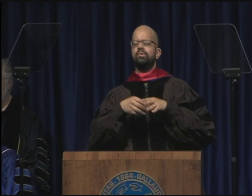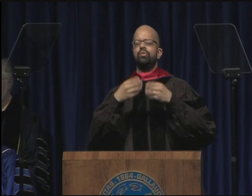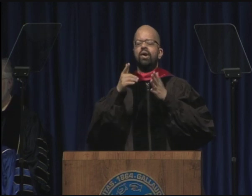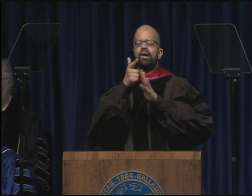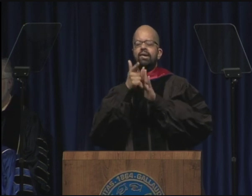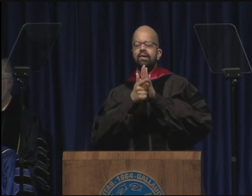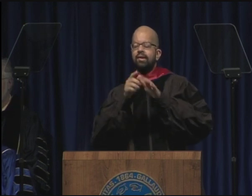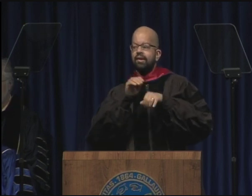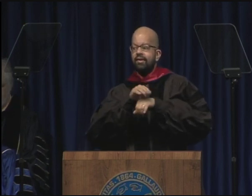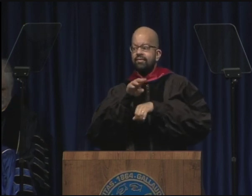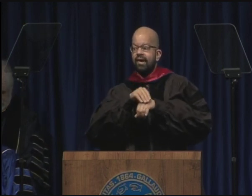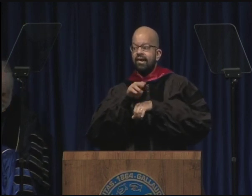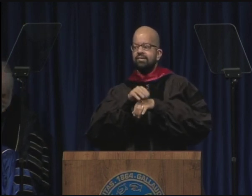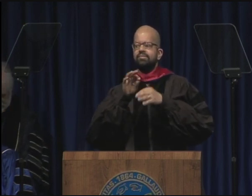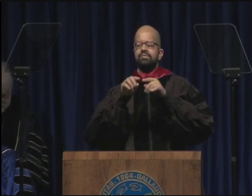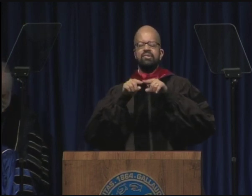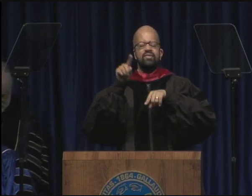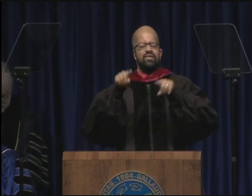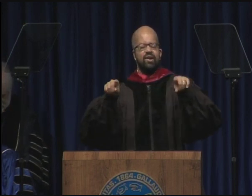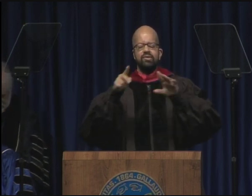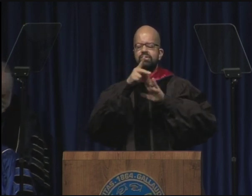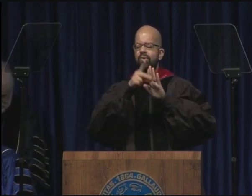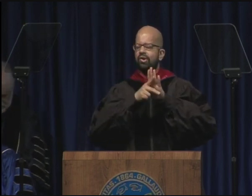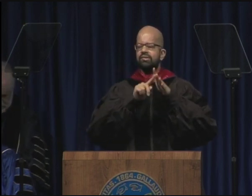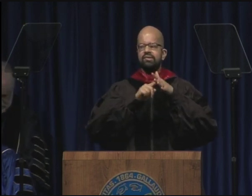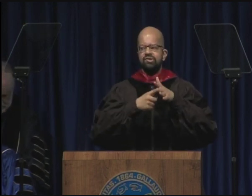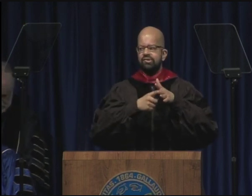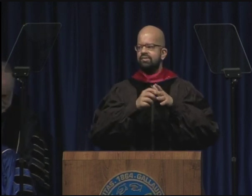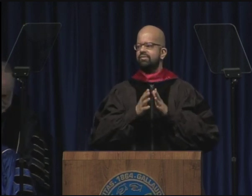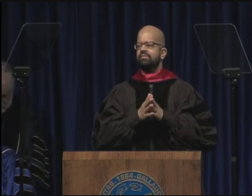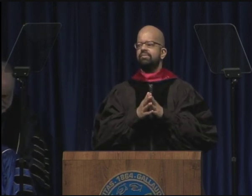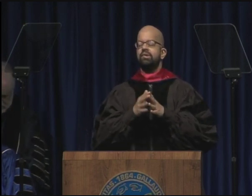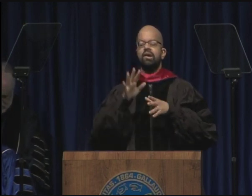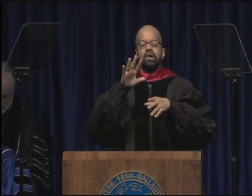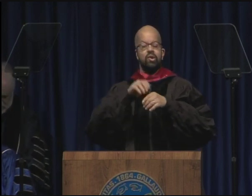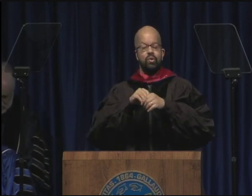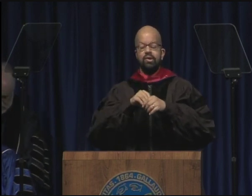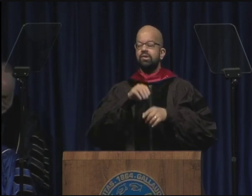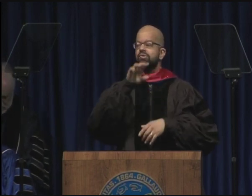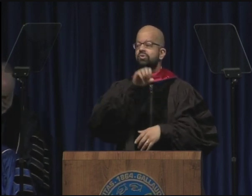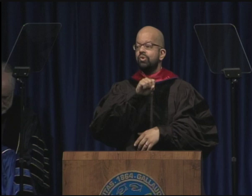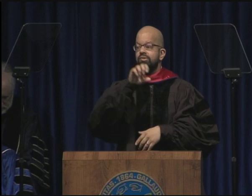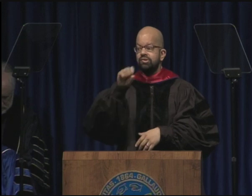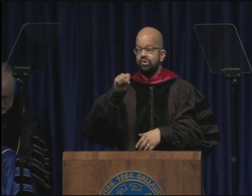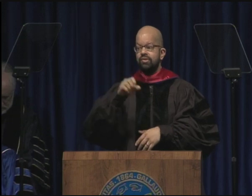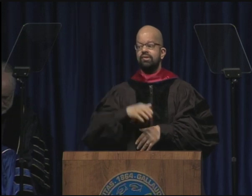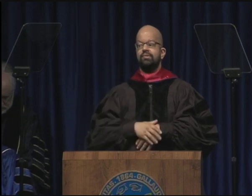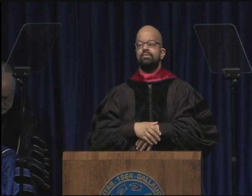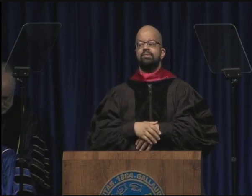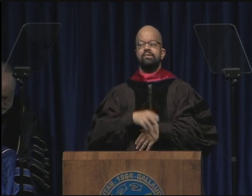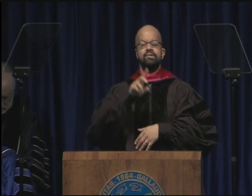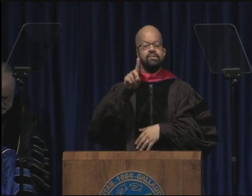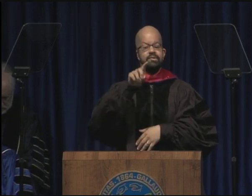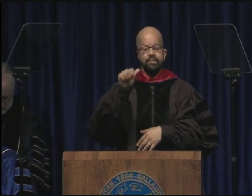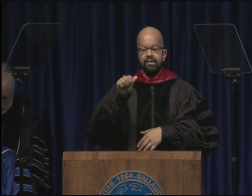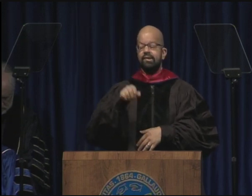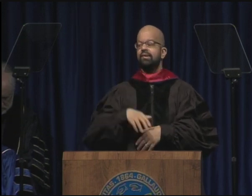In these positions, he provided legal advice on various policy initiatives, including Social